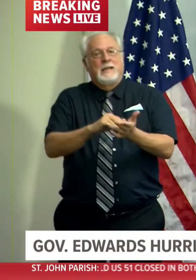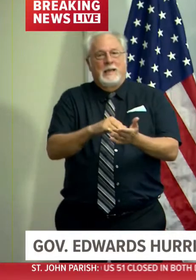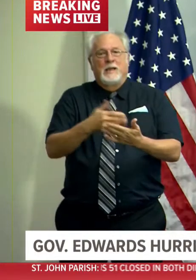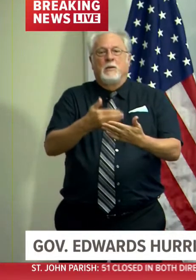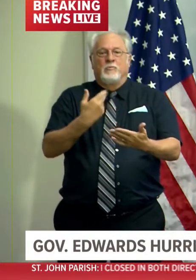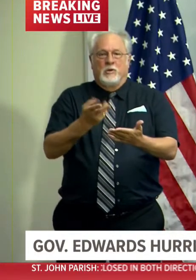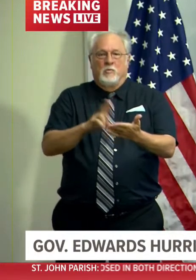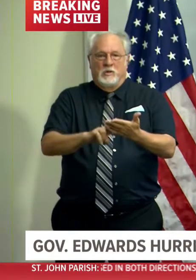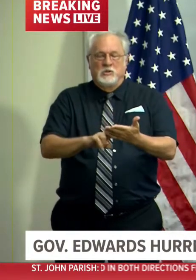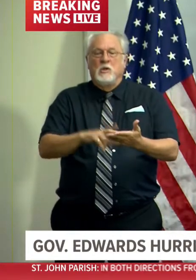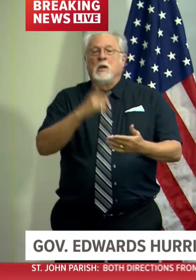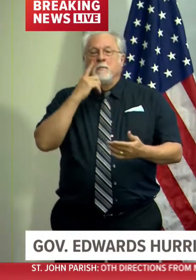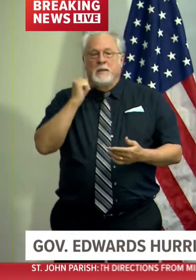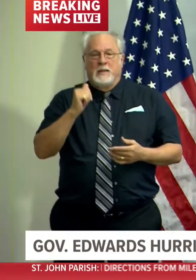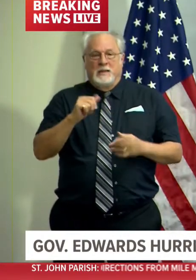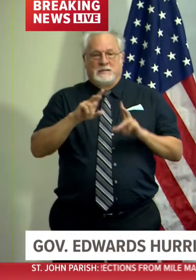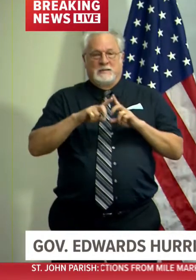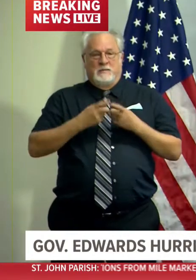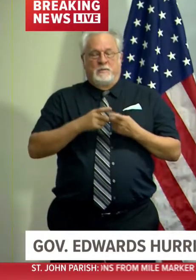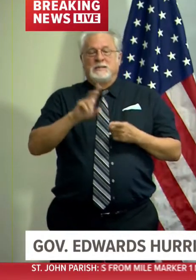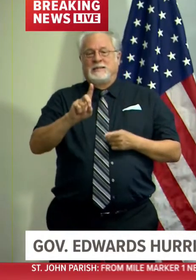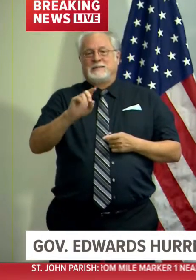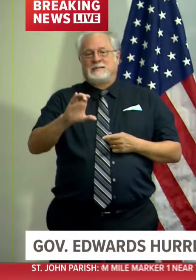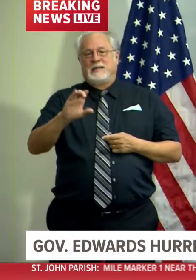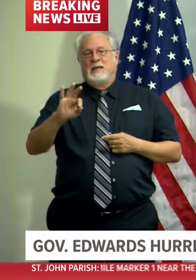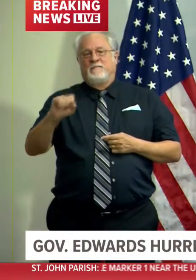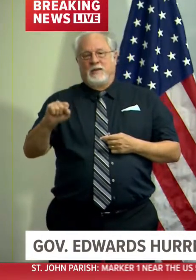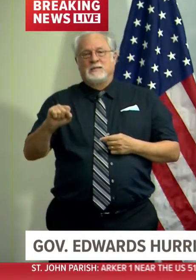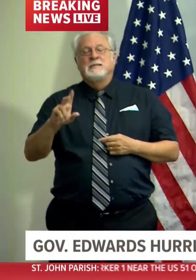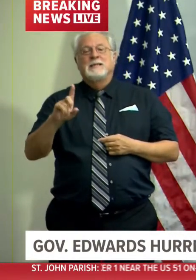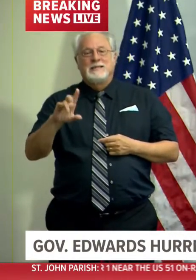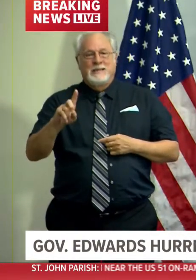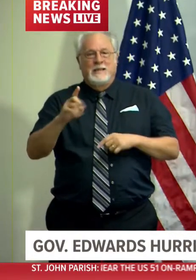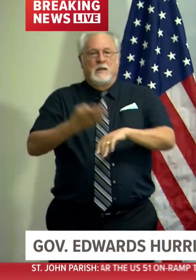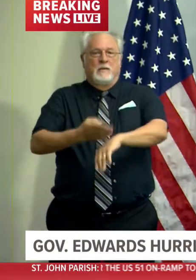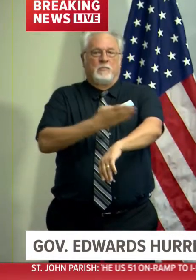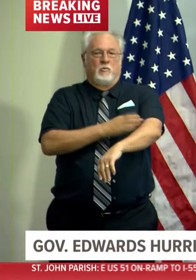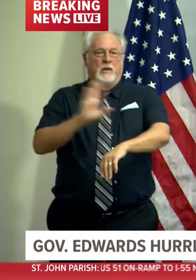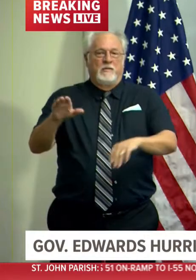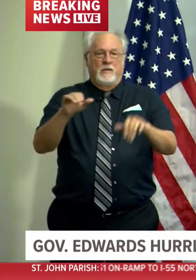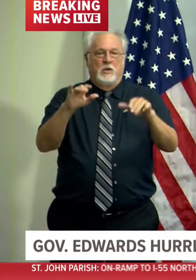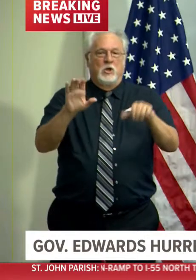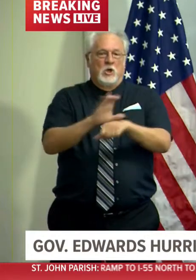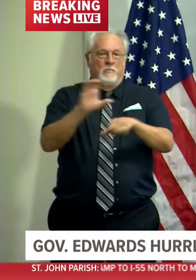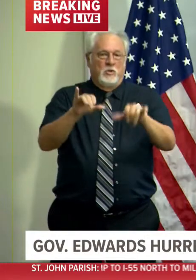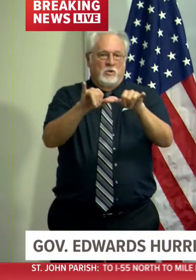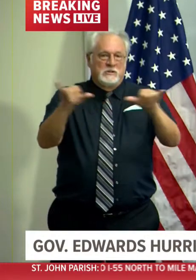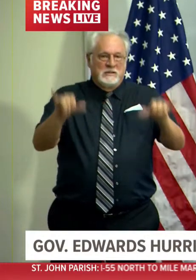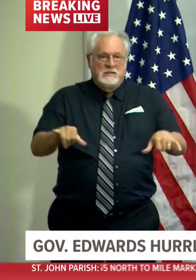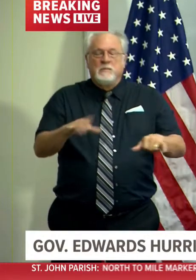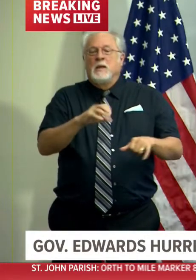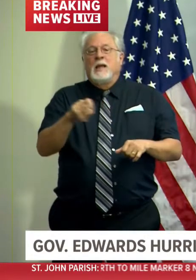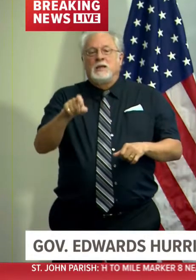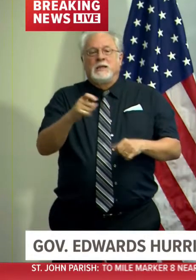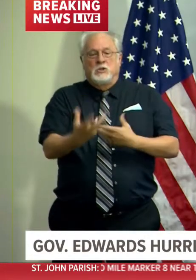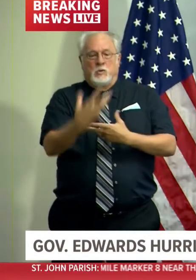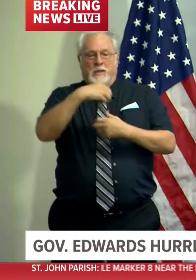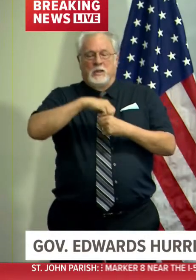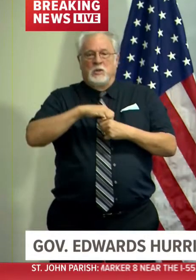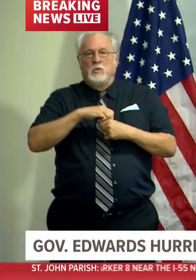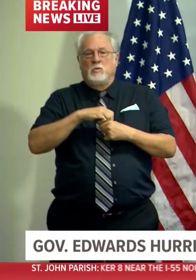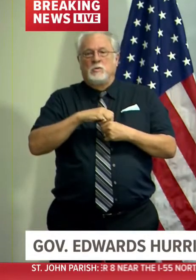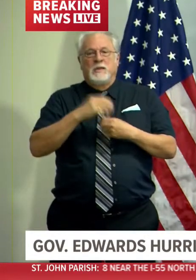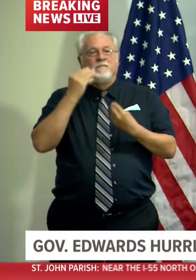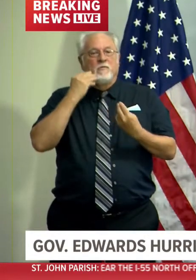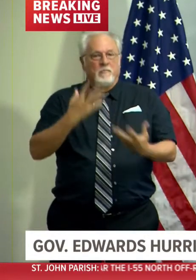again, because the Department of Children and Family Services did upgrade their system. And so you need to include as much information